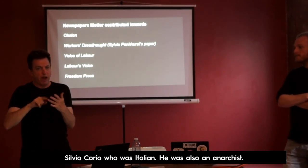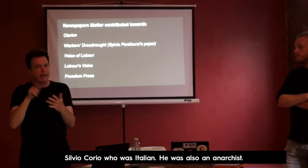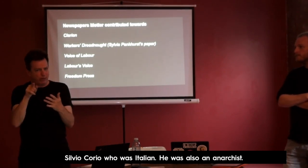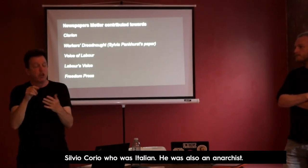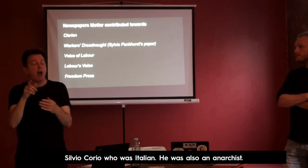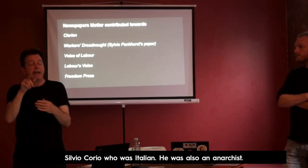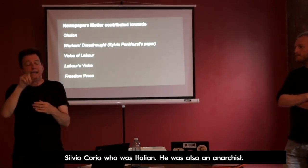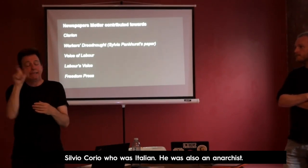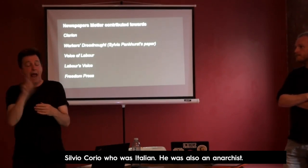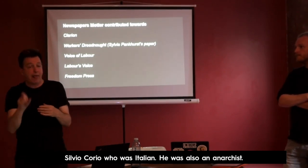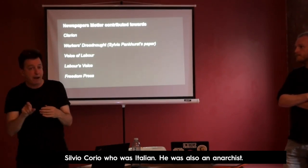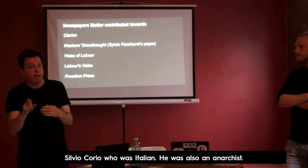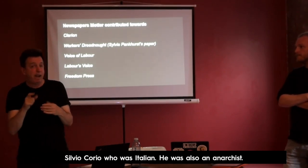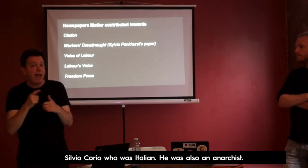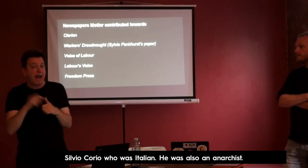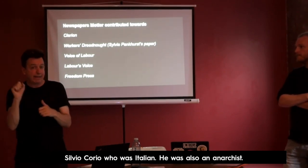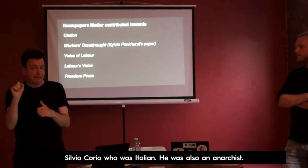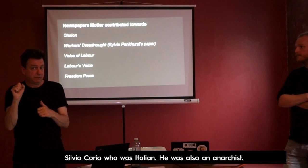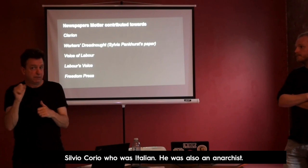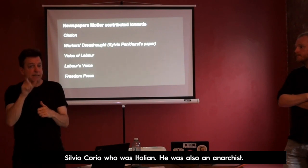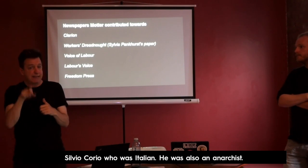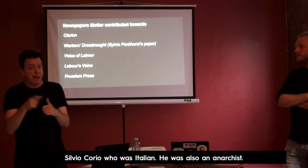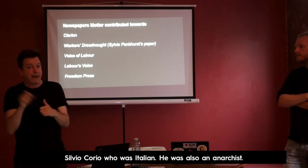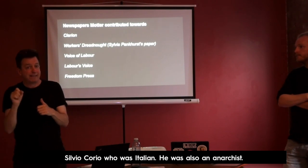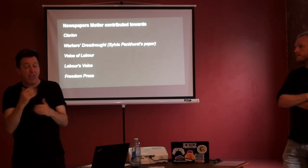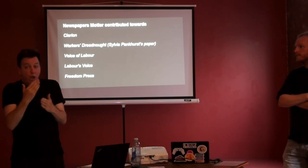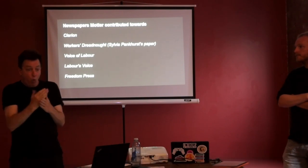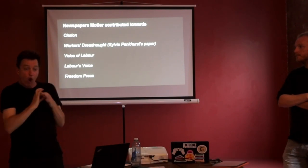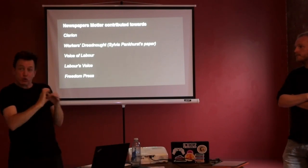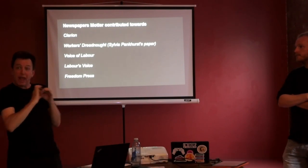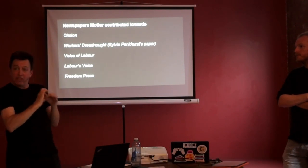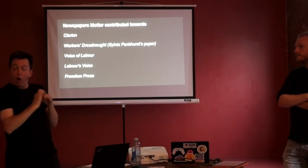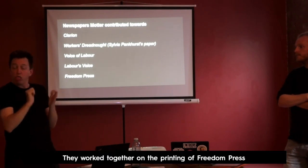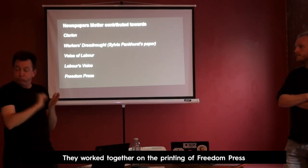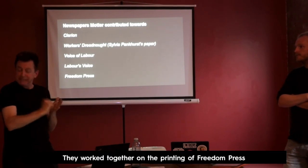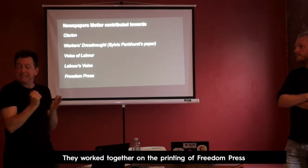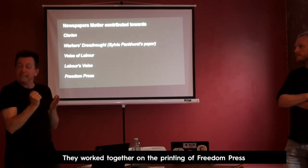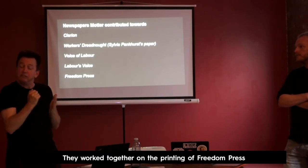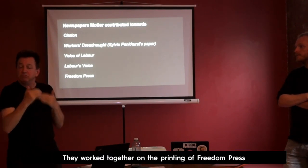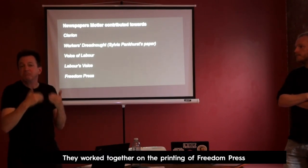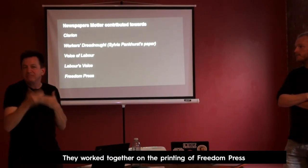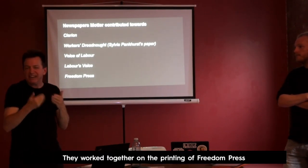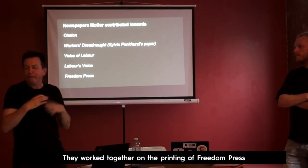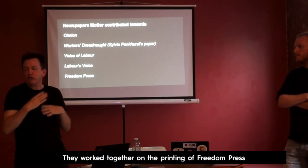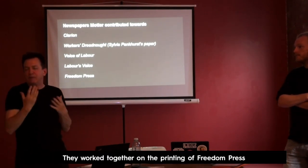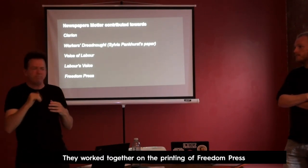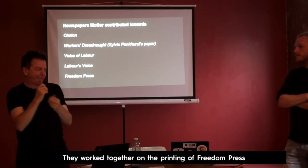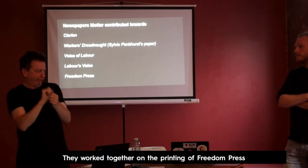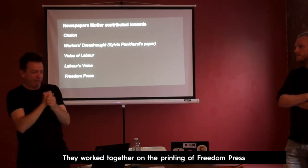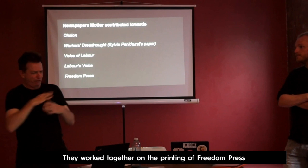yeah, just to make sure I got that right. And he was Italian, he was also an anarchist. They worked together on the printing as well, at Freedom